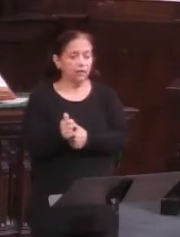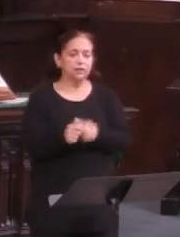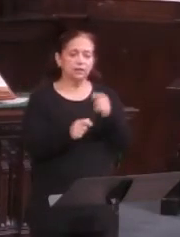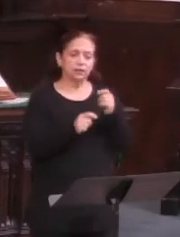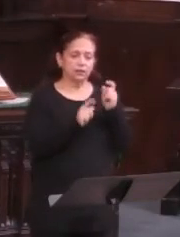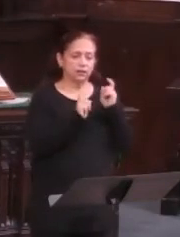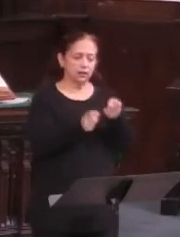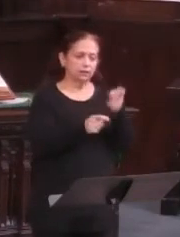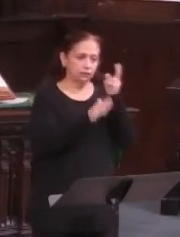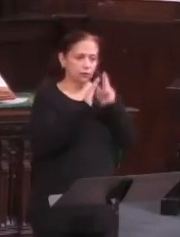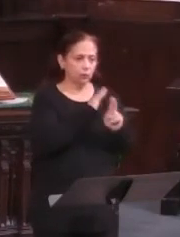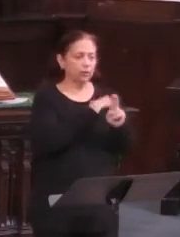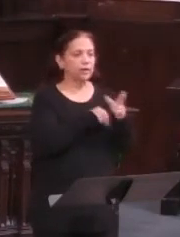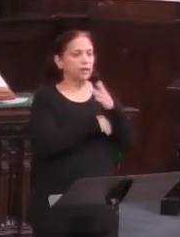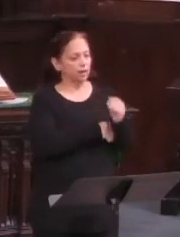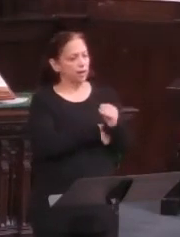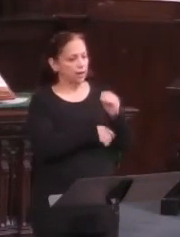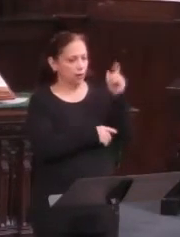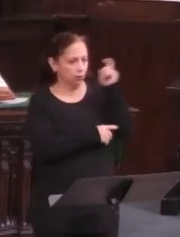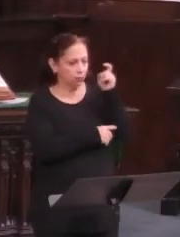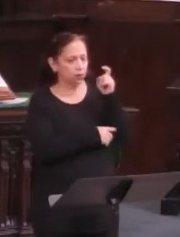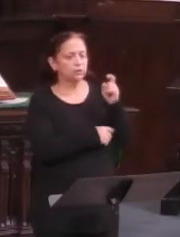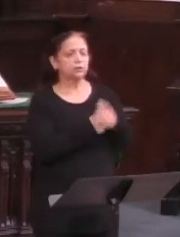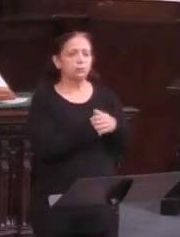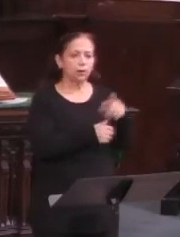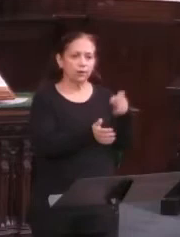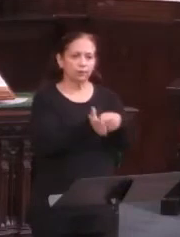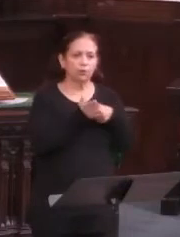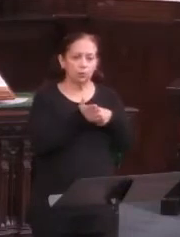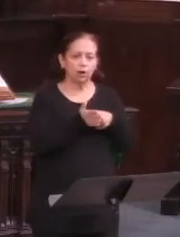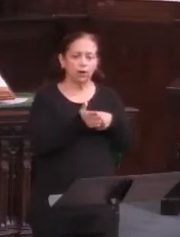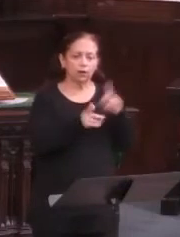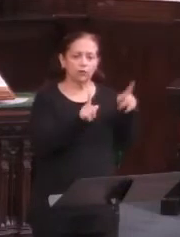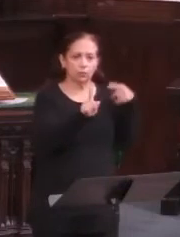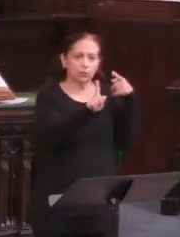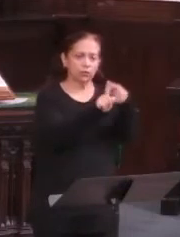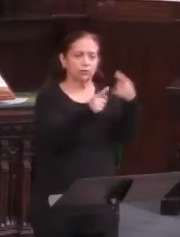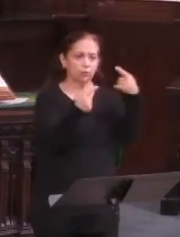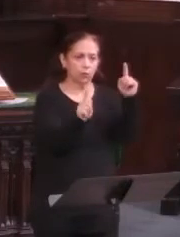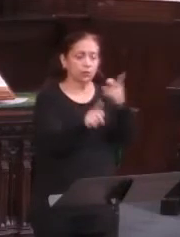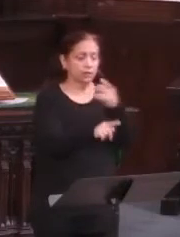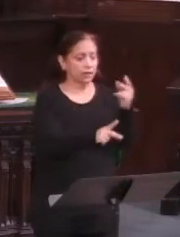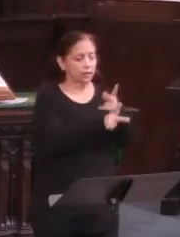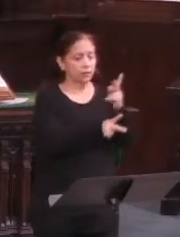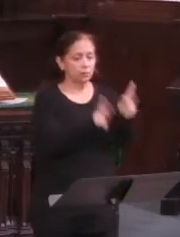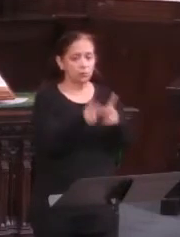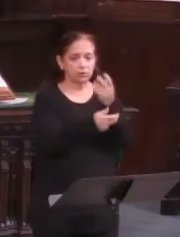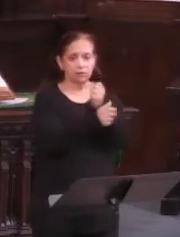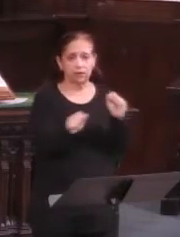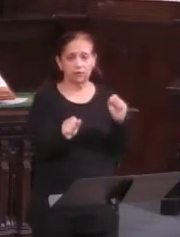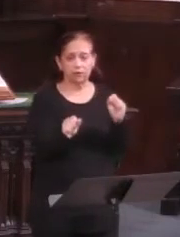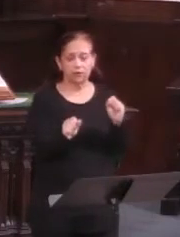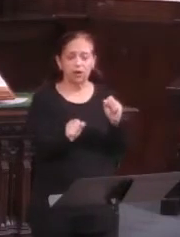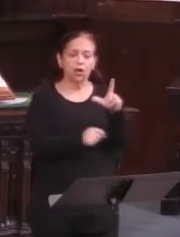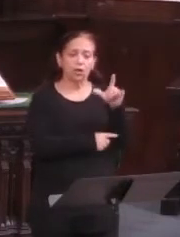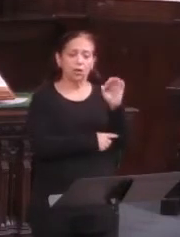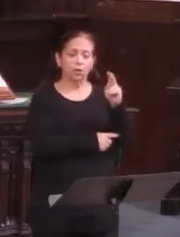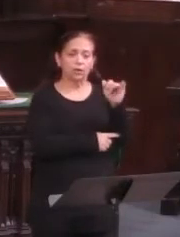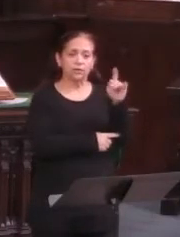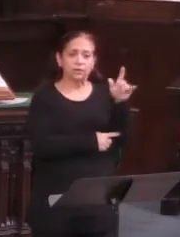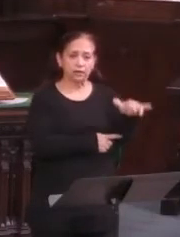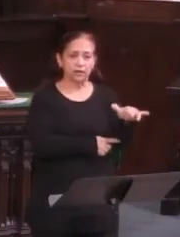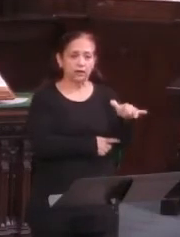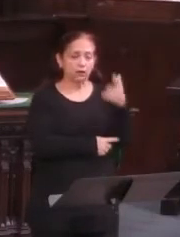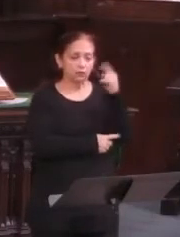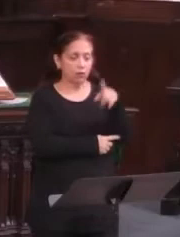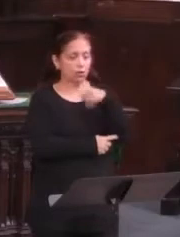and humility are necessary in order to achieve objectives and to keep people safe. Loyalty to the public